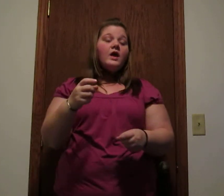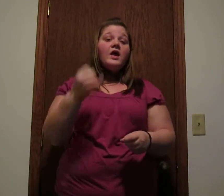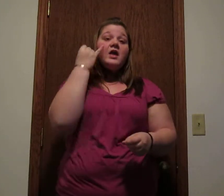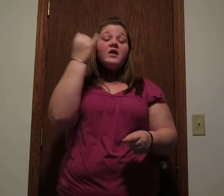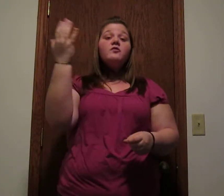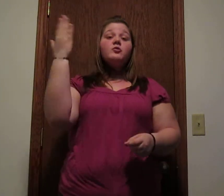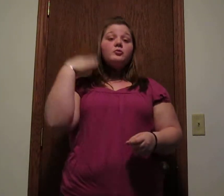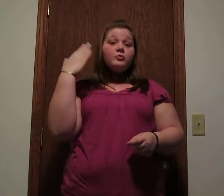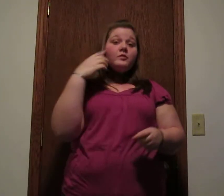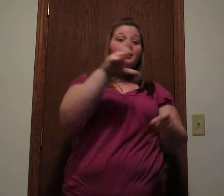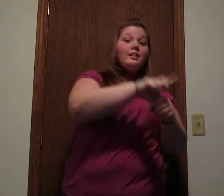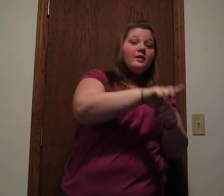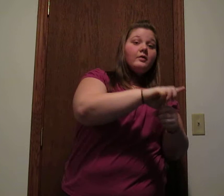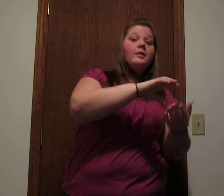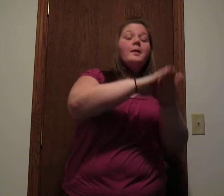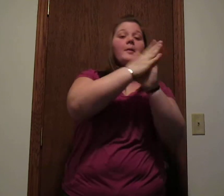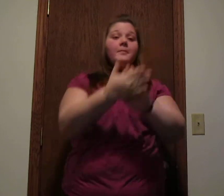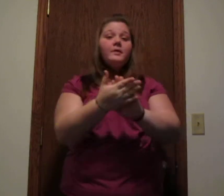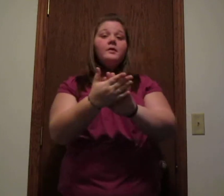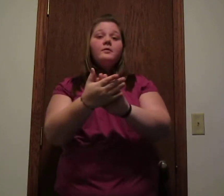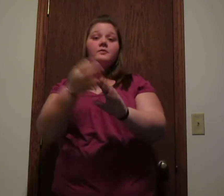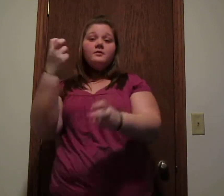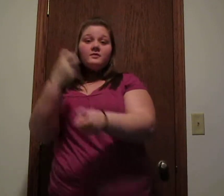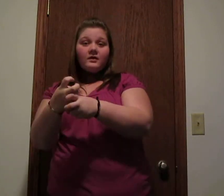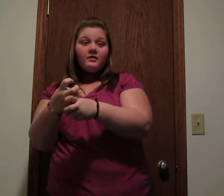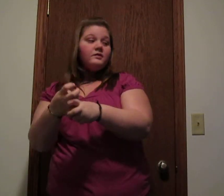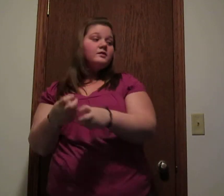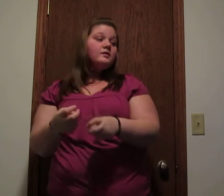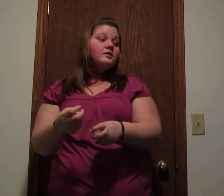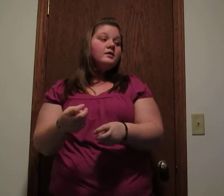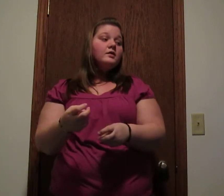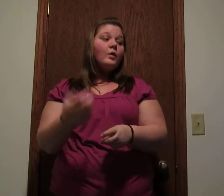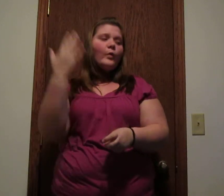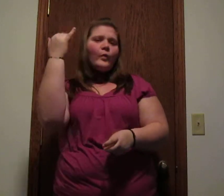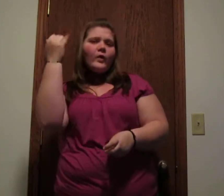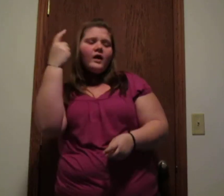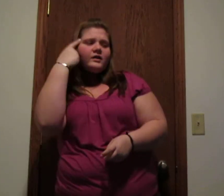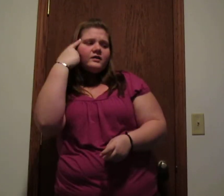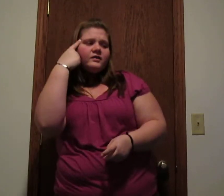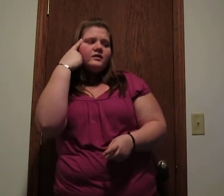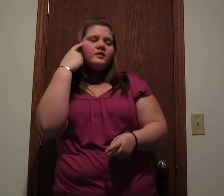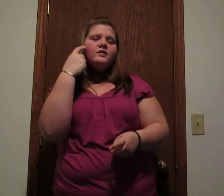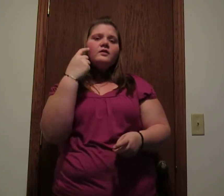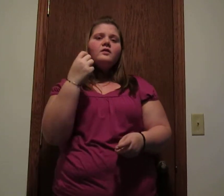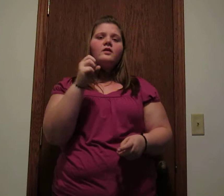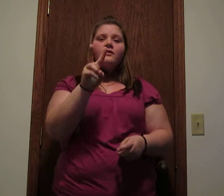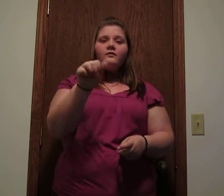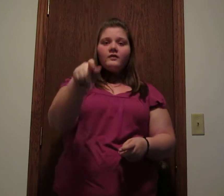into solid. Why do you think that the water vapor in the air is collecting on the outside of the cup?